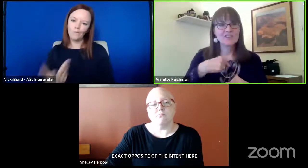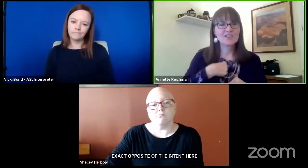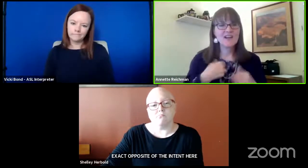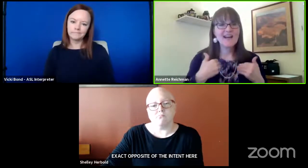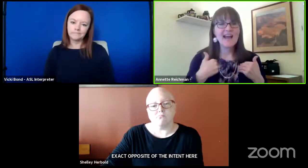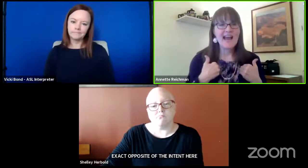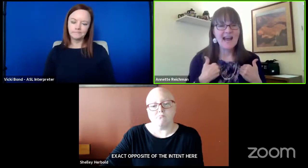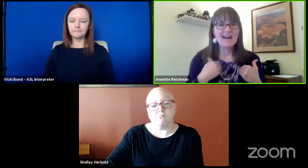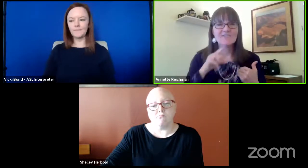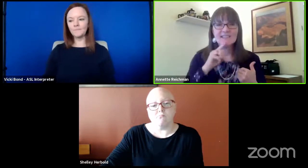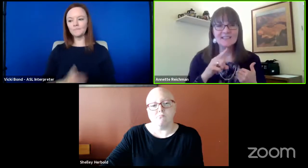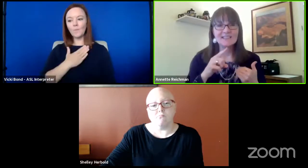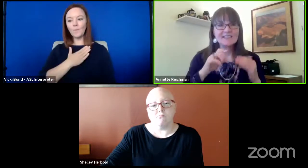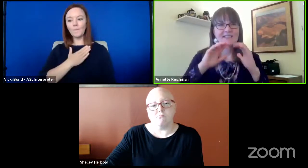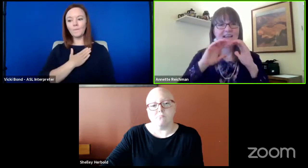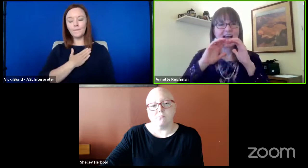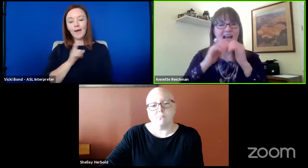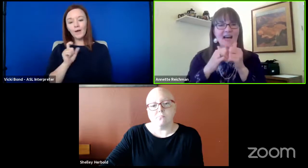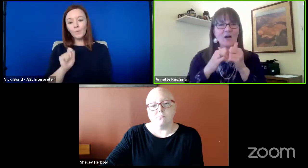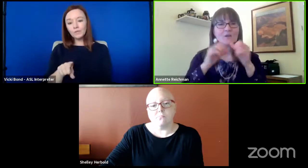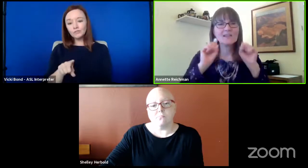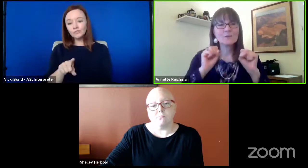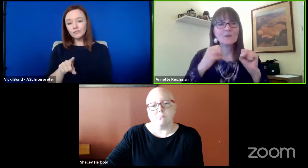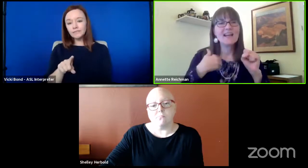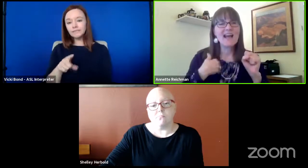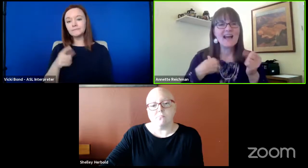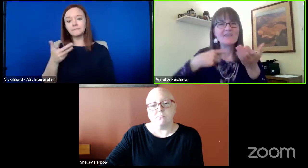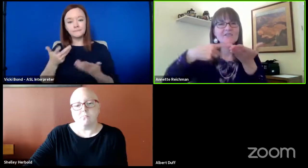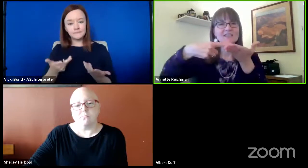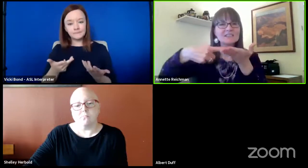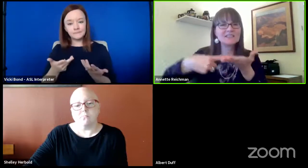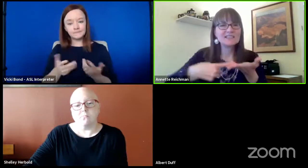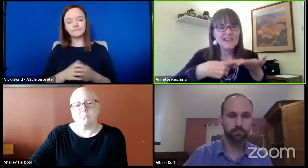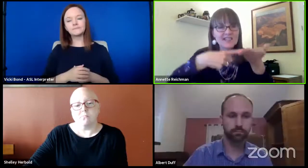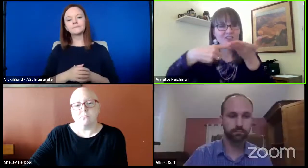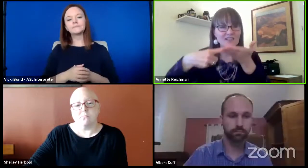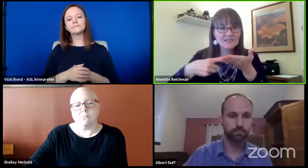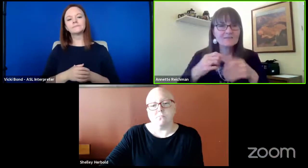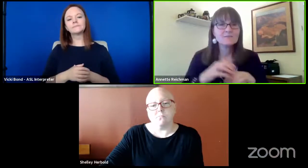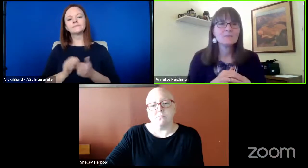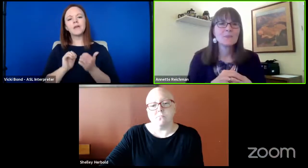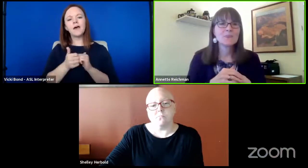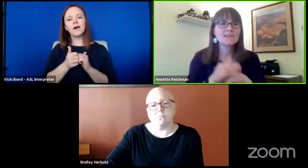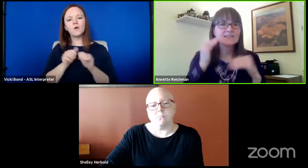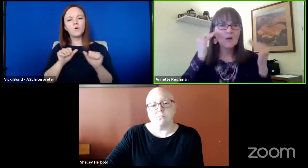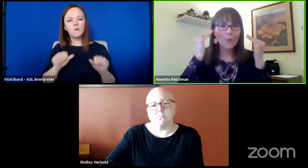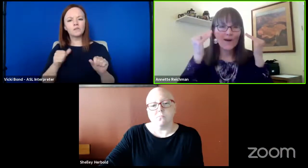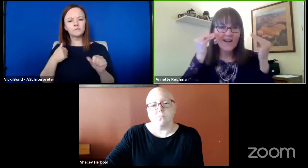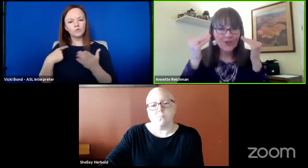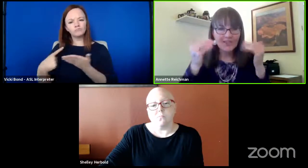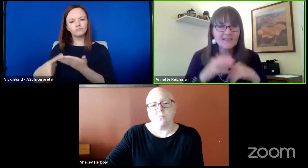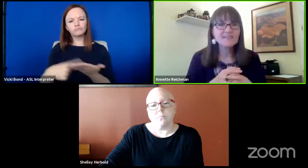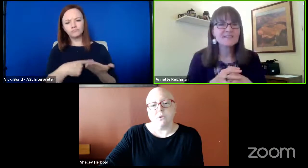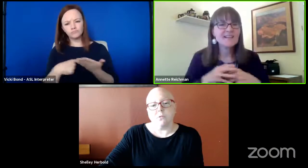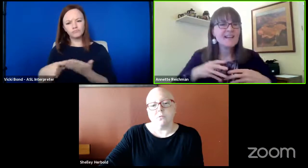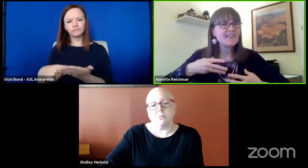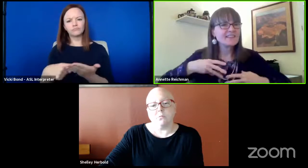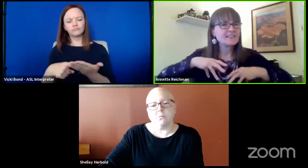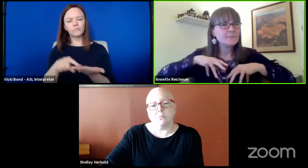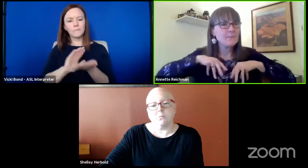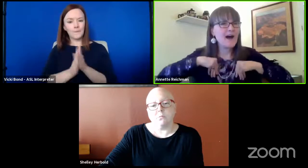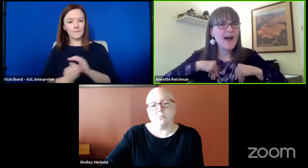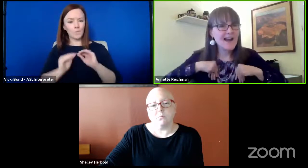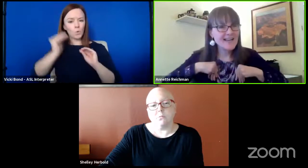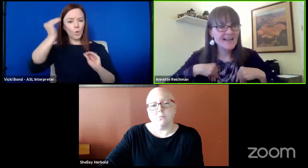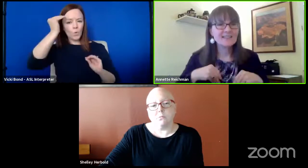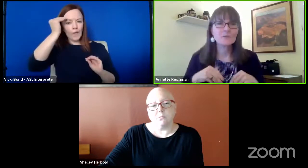The question I have is, how can we have this discussion, this awareness,